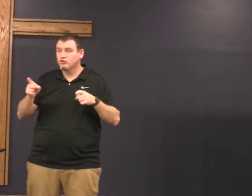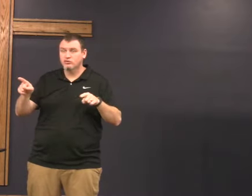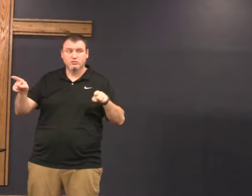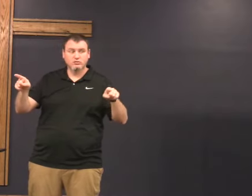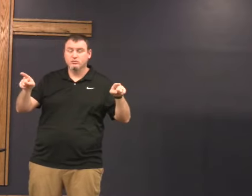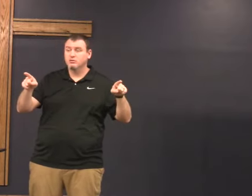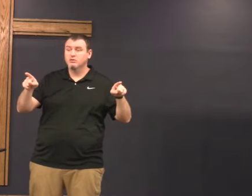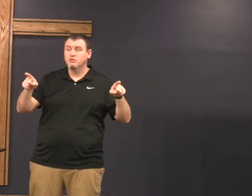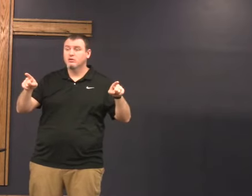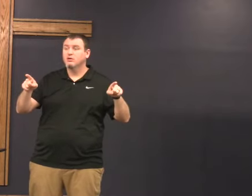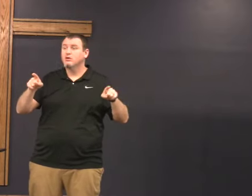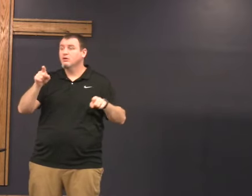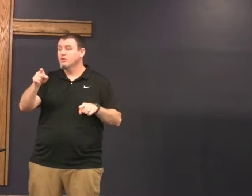Any other questions?